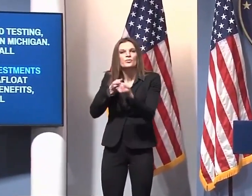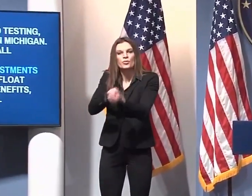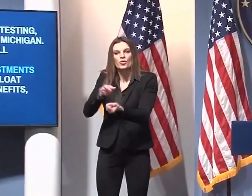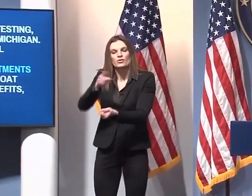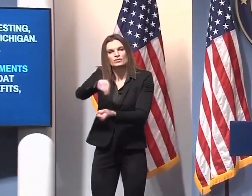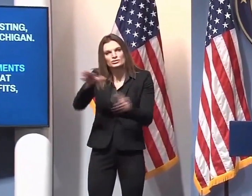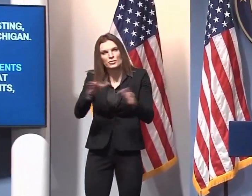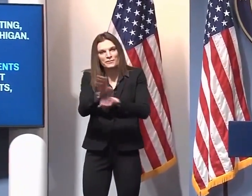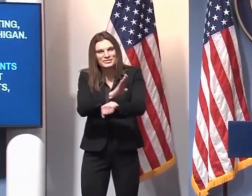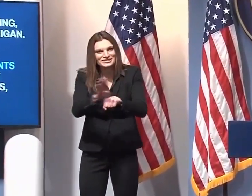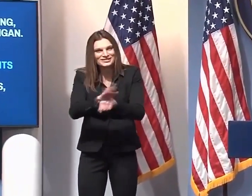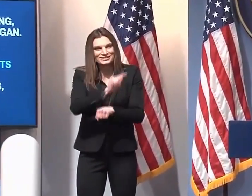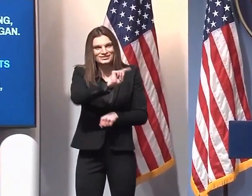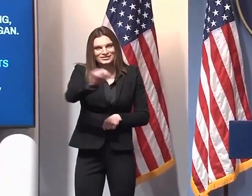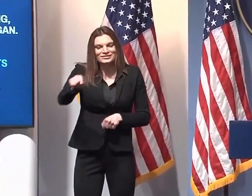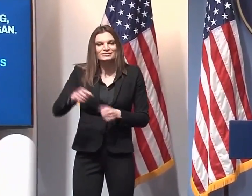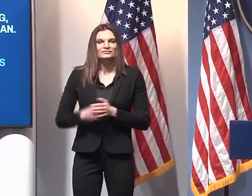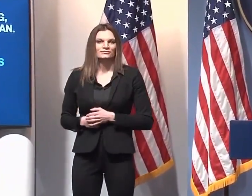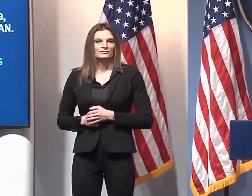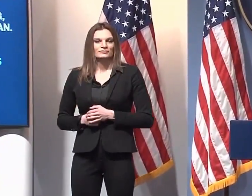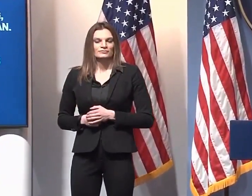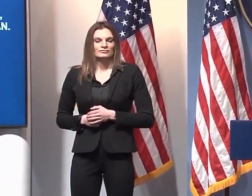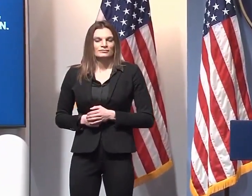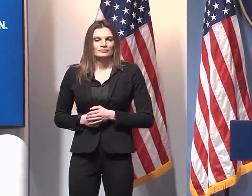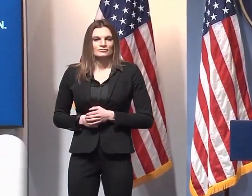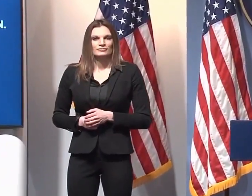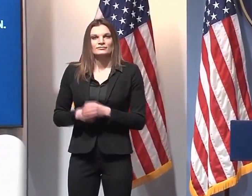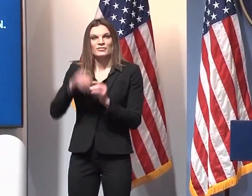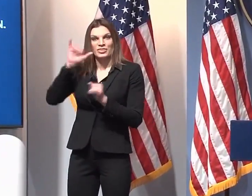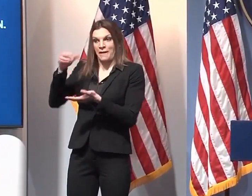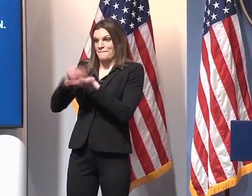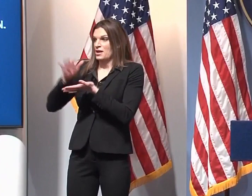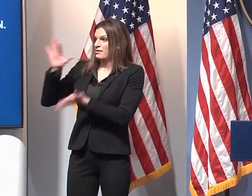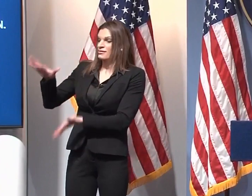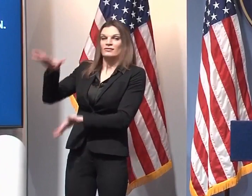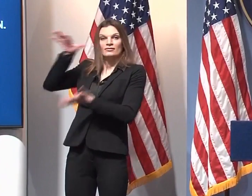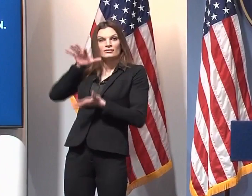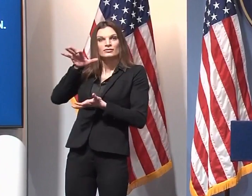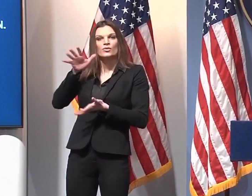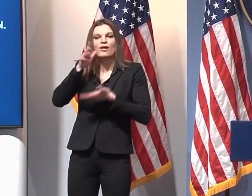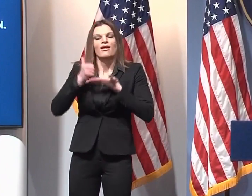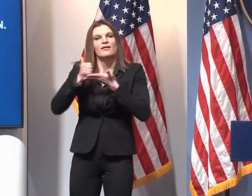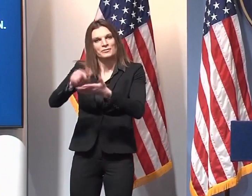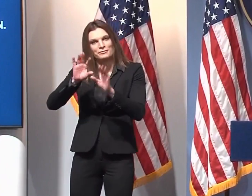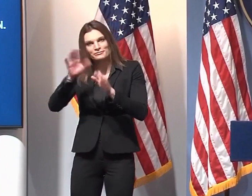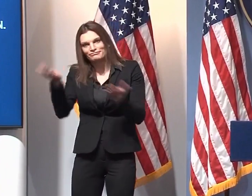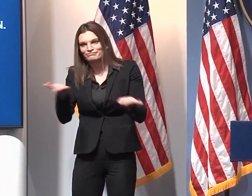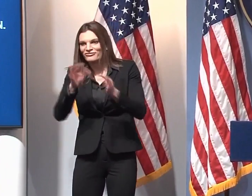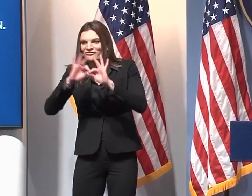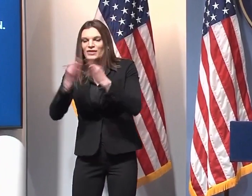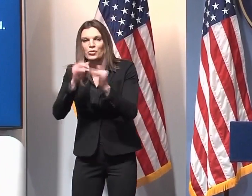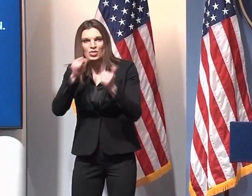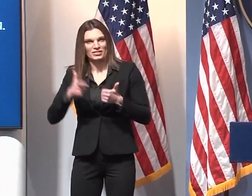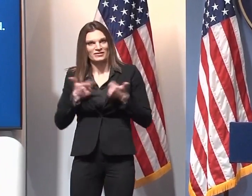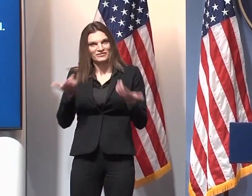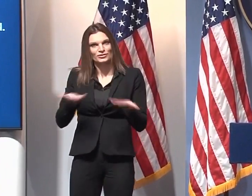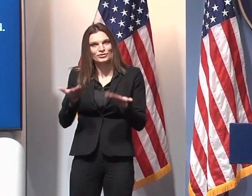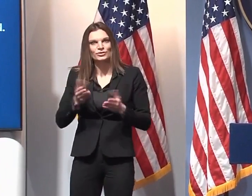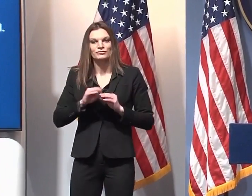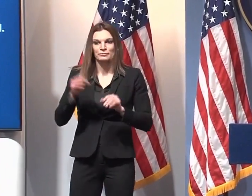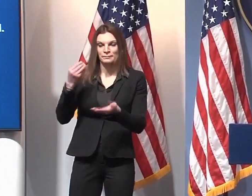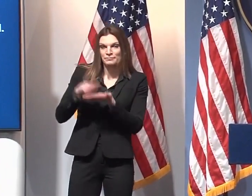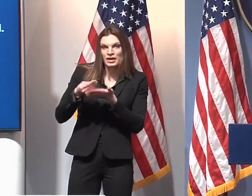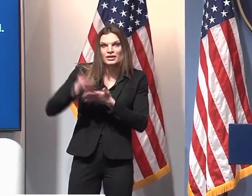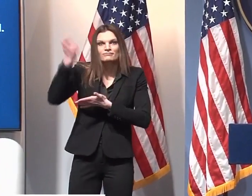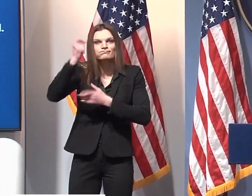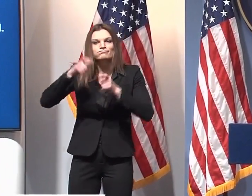businesses and contains key investments to keep Michigan families afloat during unemployment, including